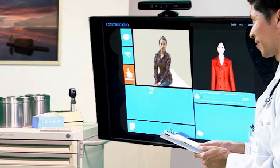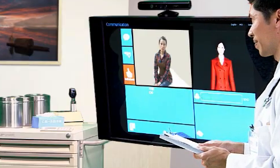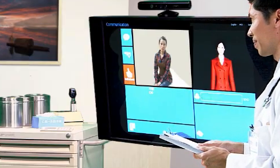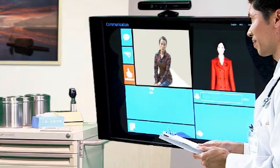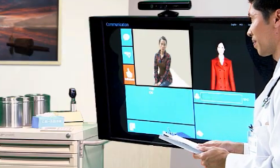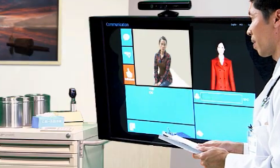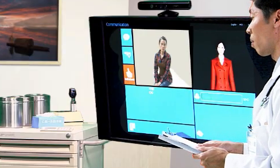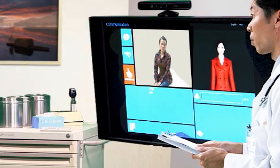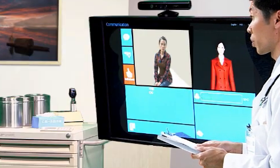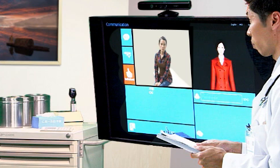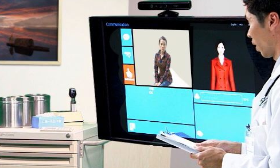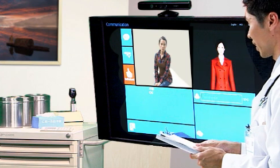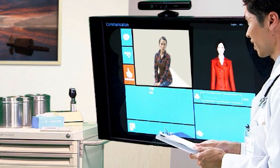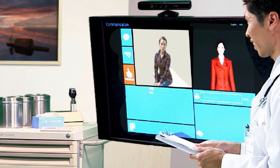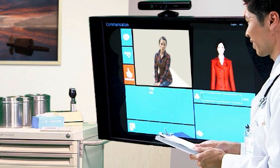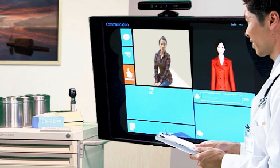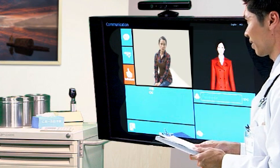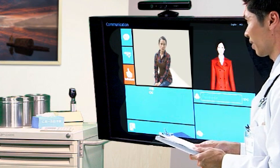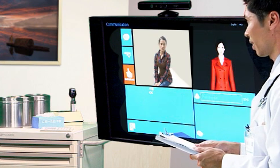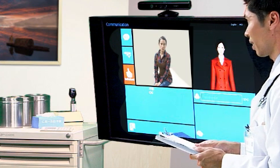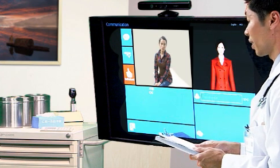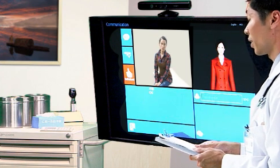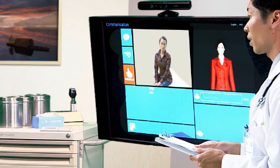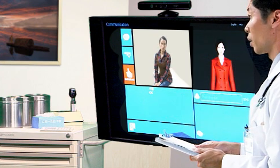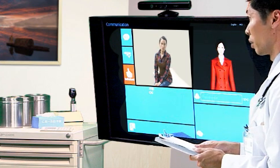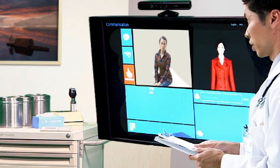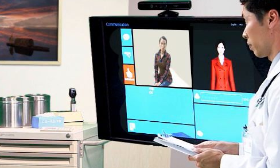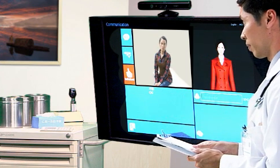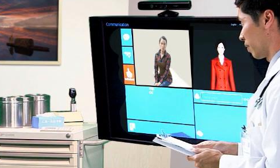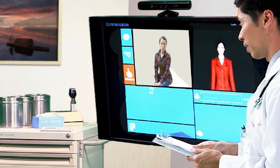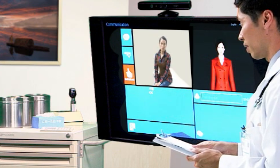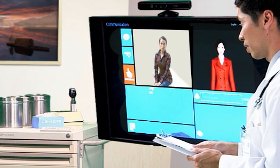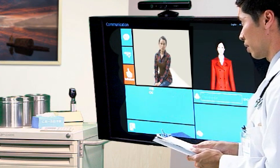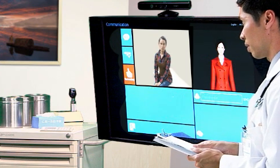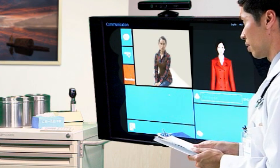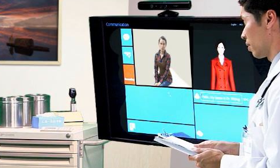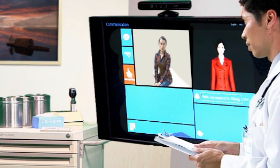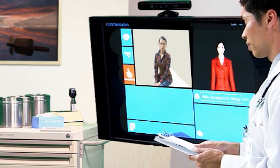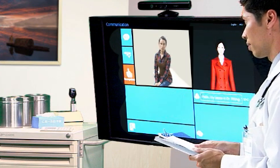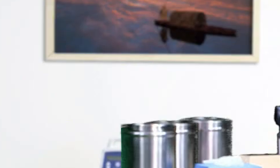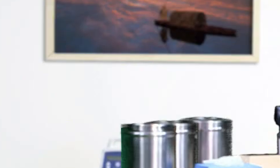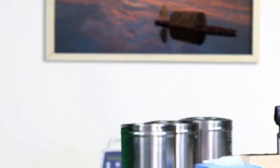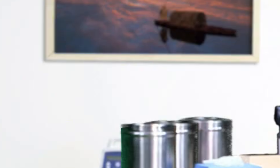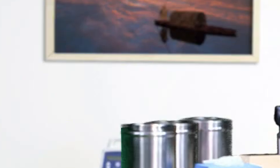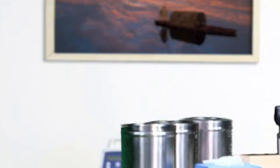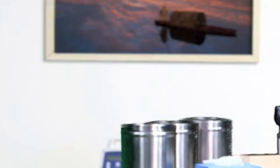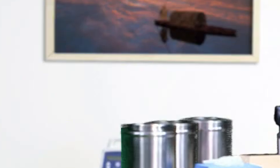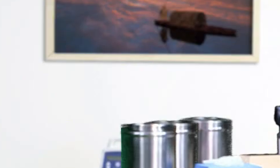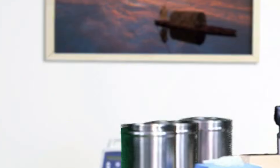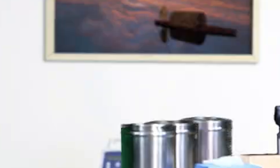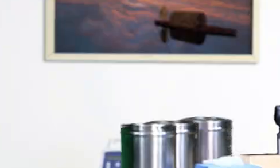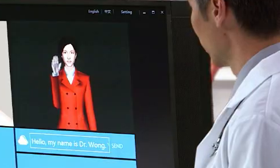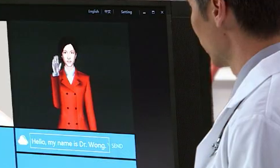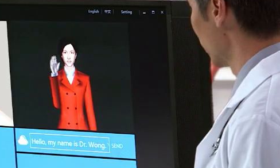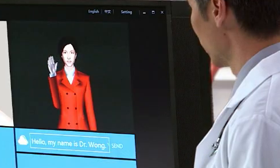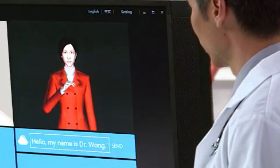Imagine a deaf person walking into a doctor's office. The doctor is a regular doctor, probably can't speak in sign language.